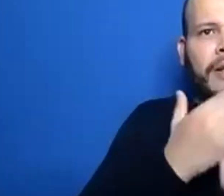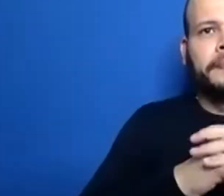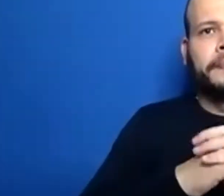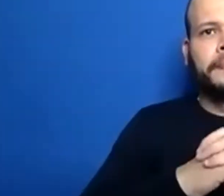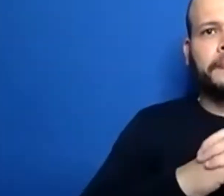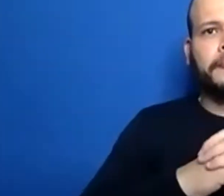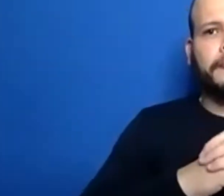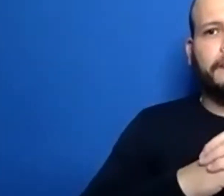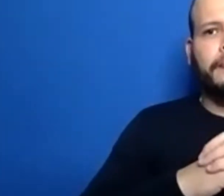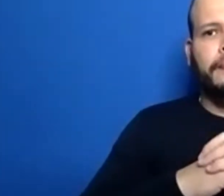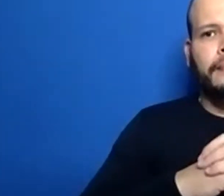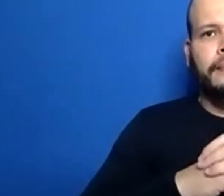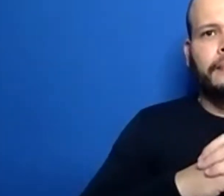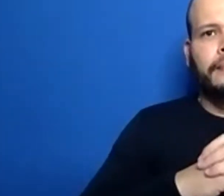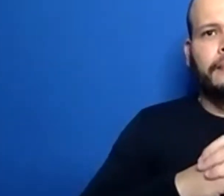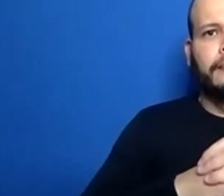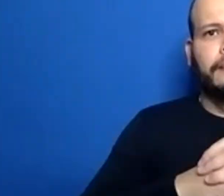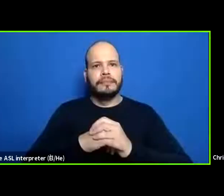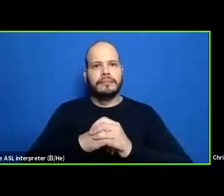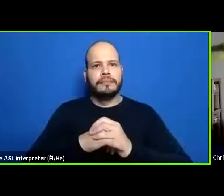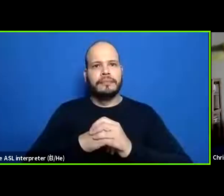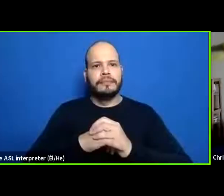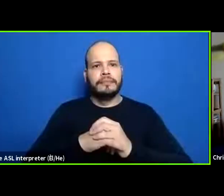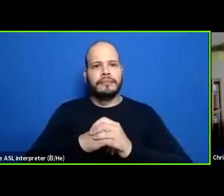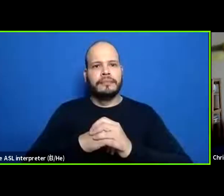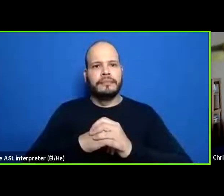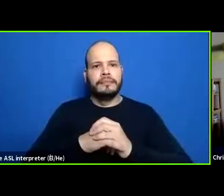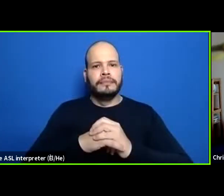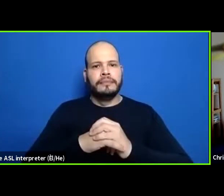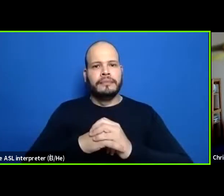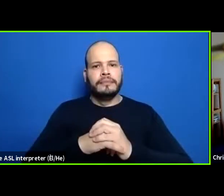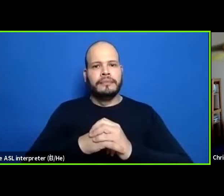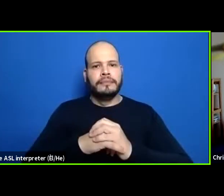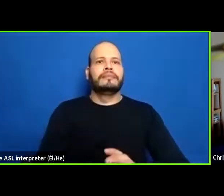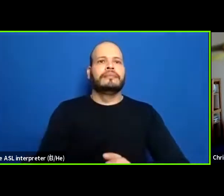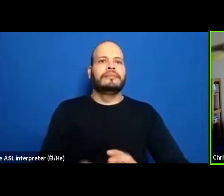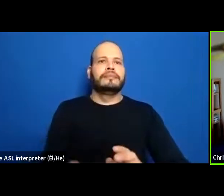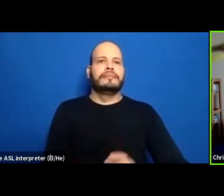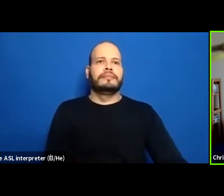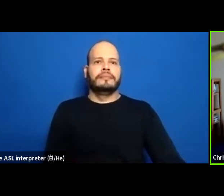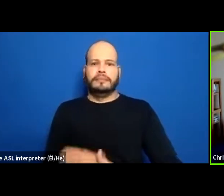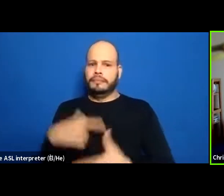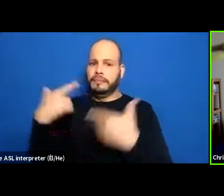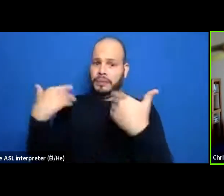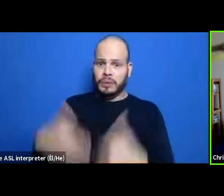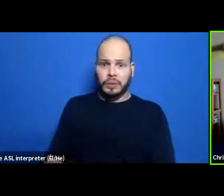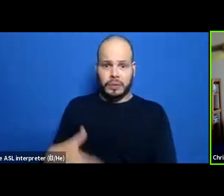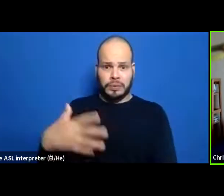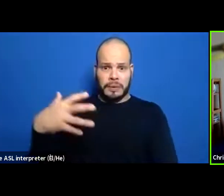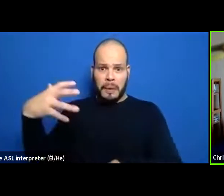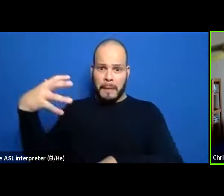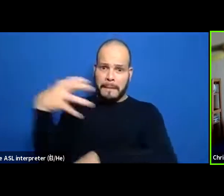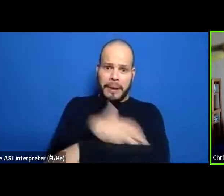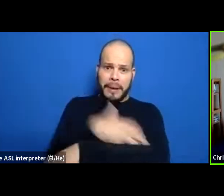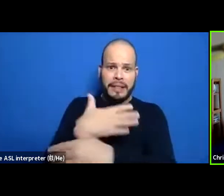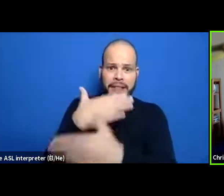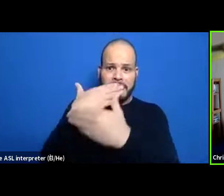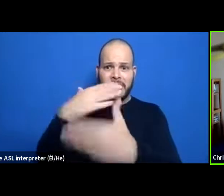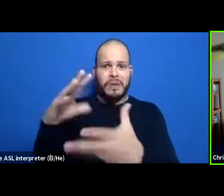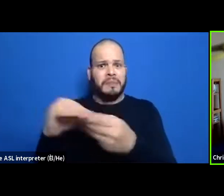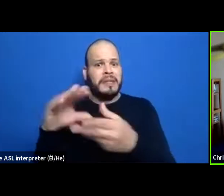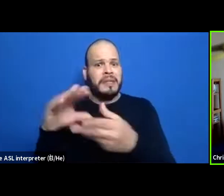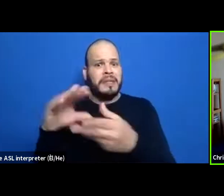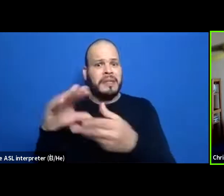Thank you, Osceola. That was so powerful. And I really just want to uplift the way that you were talking about